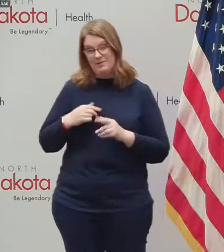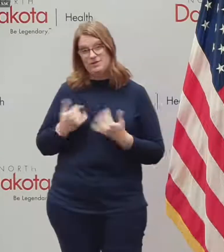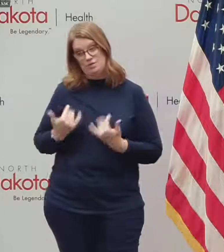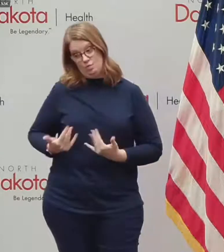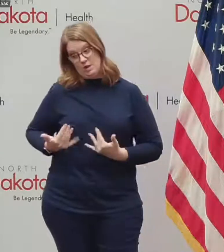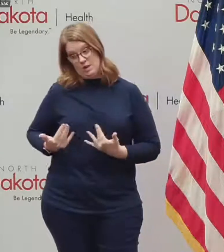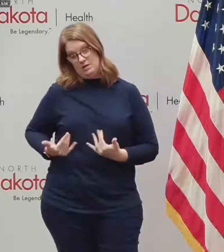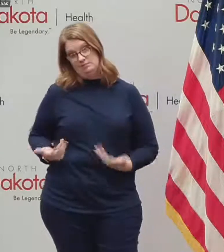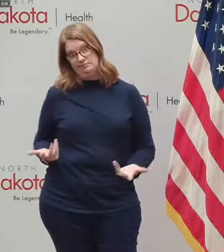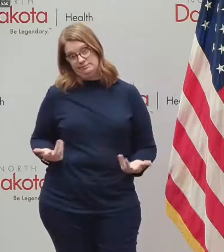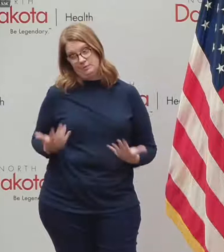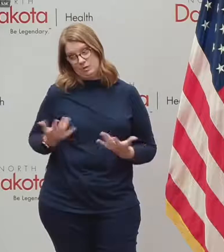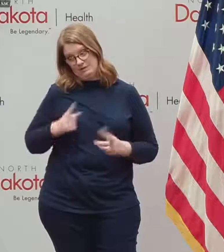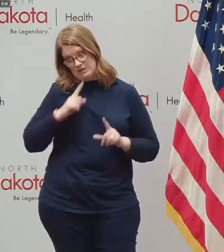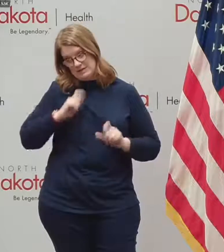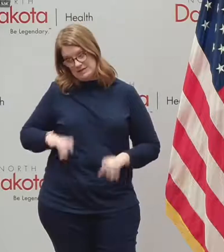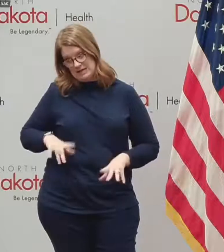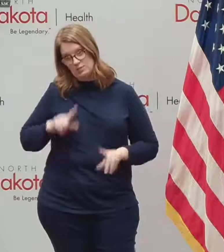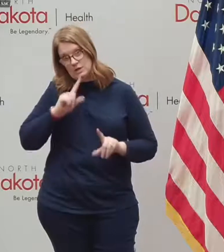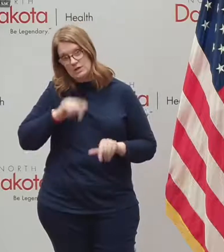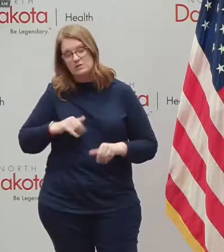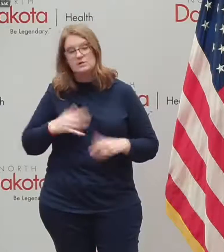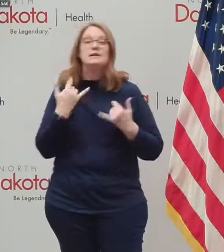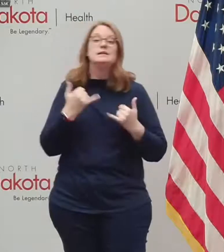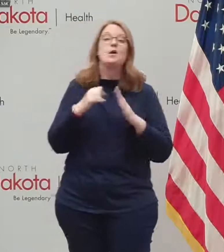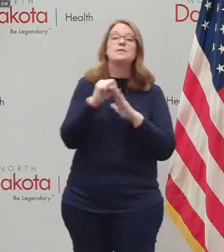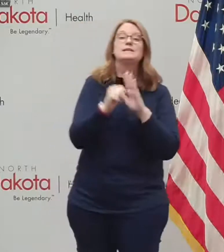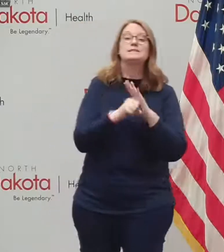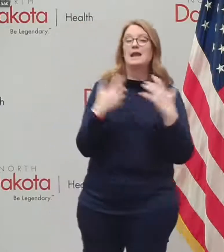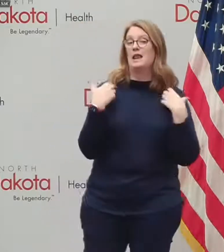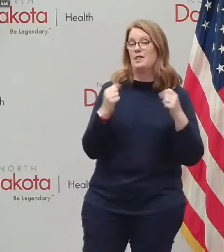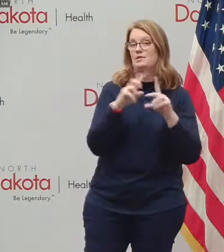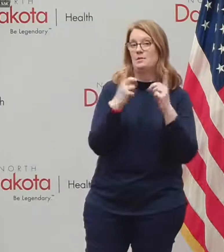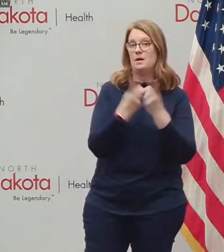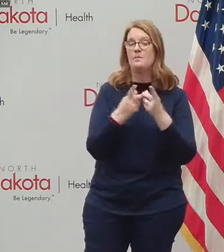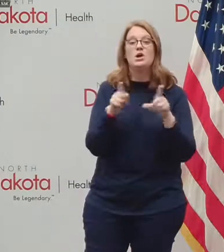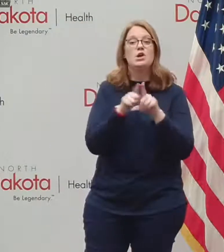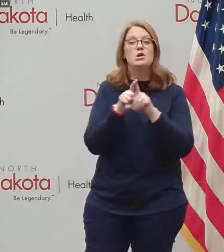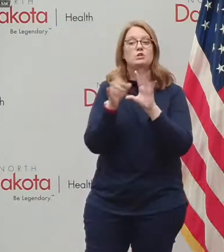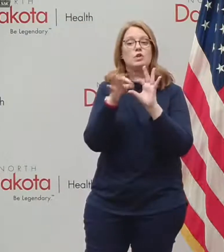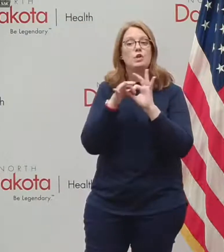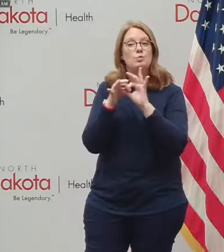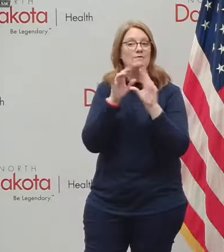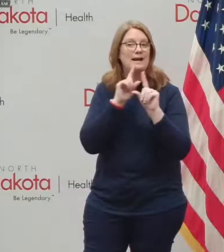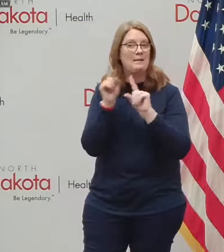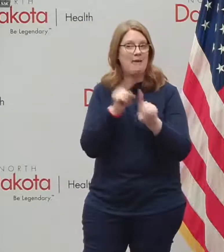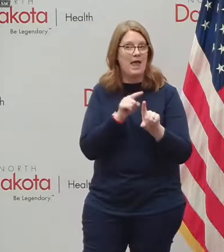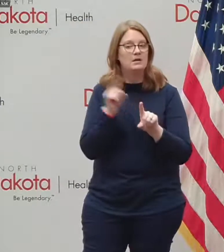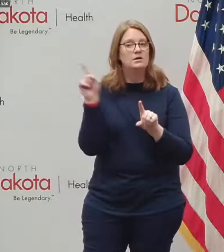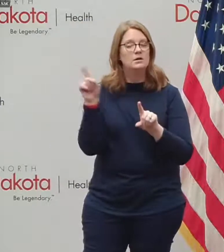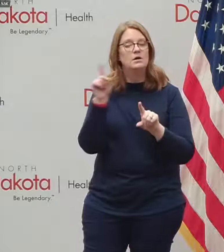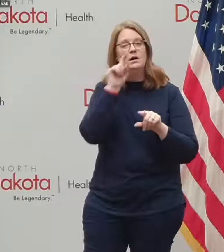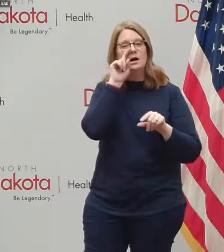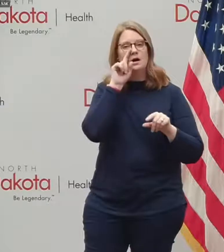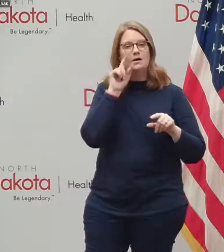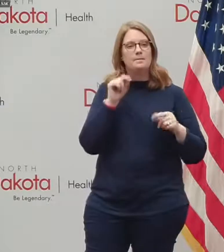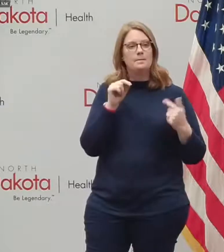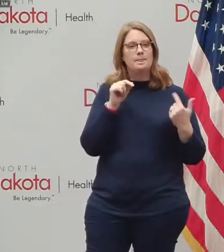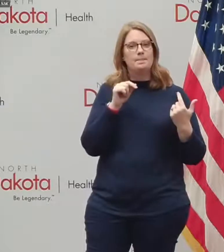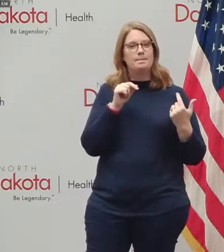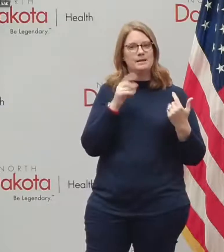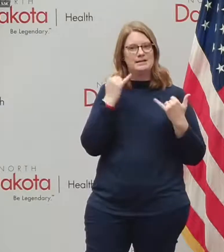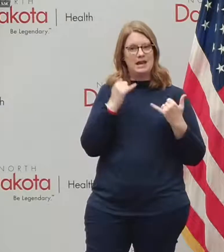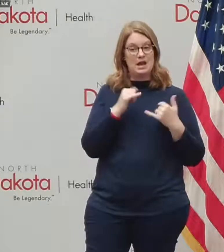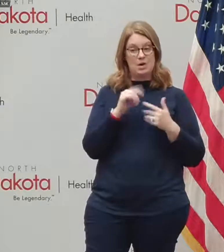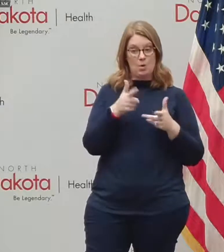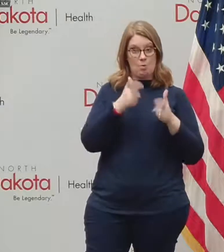So working with the state health department in our unified command, we're going to begin shifting rapid